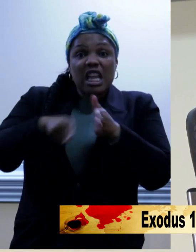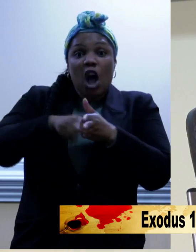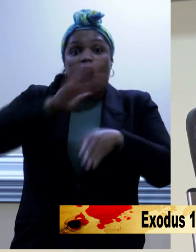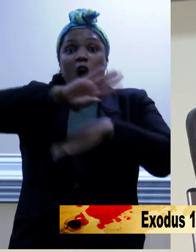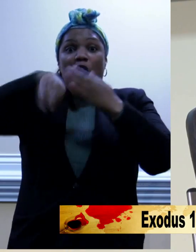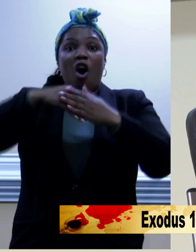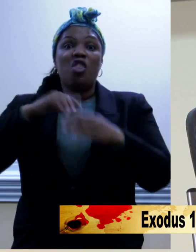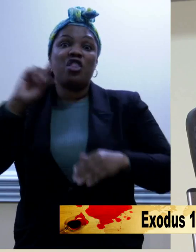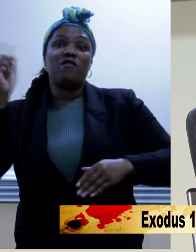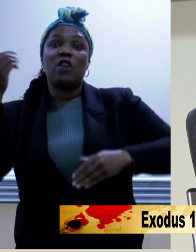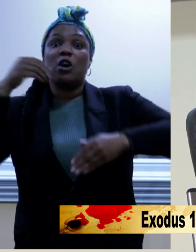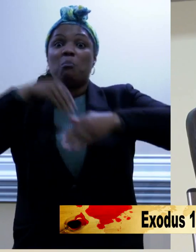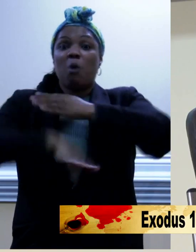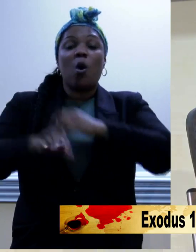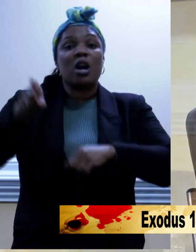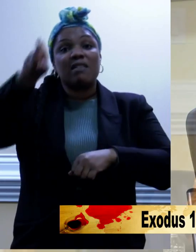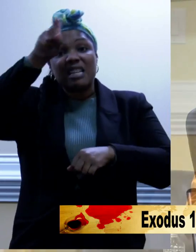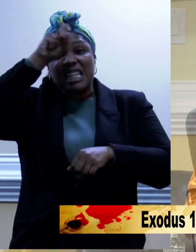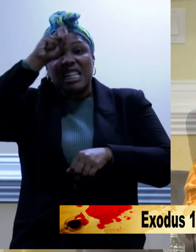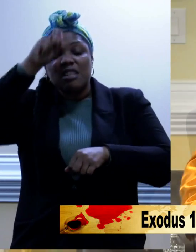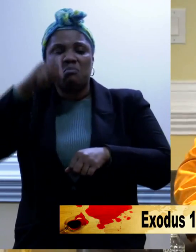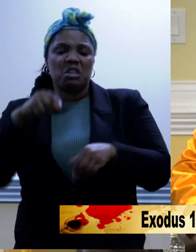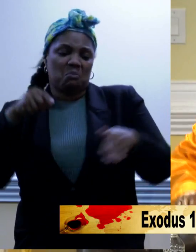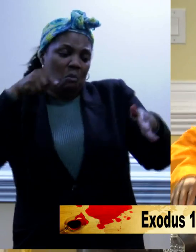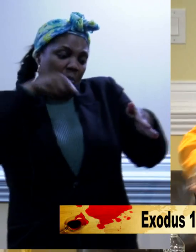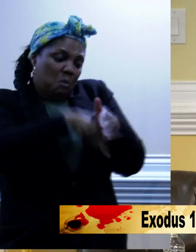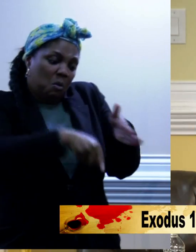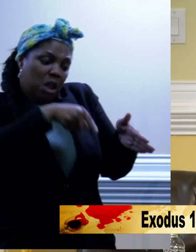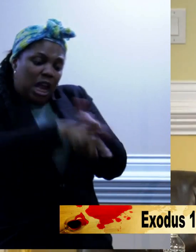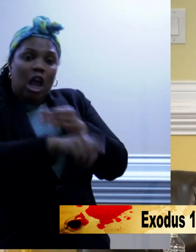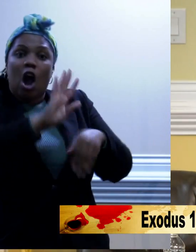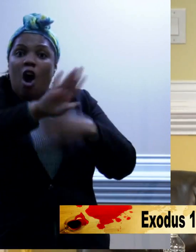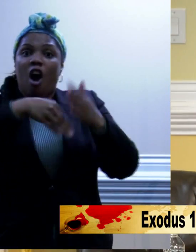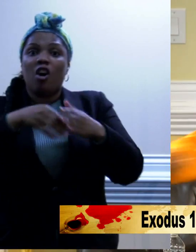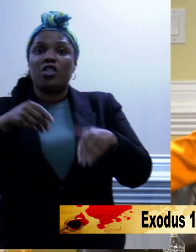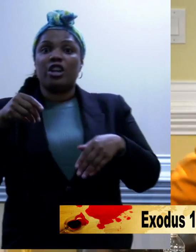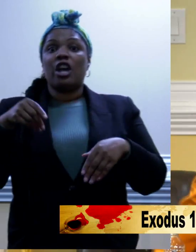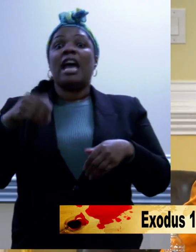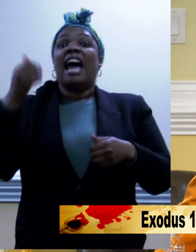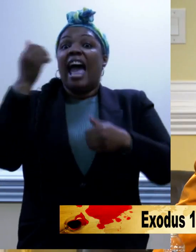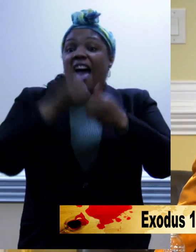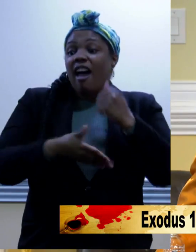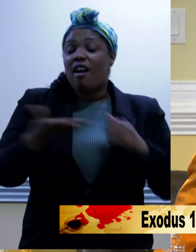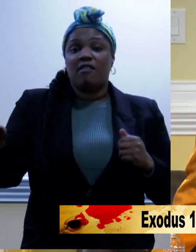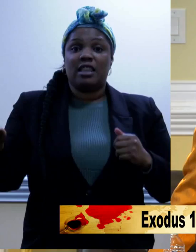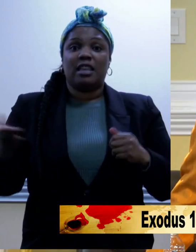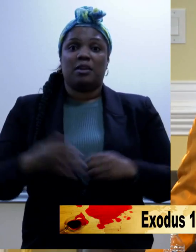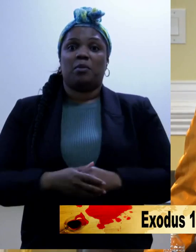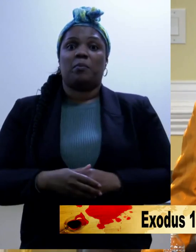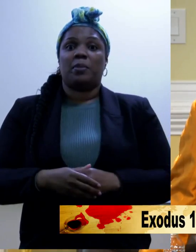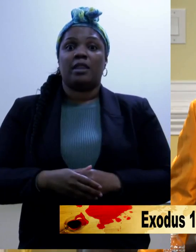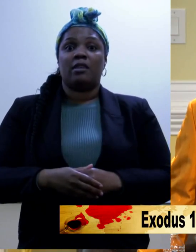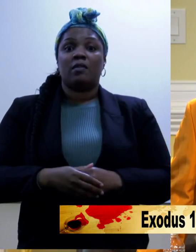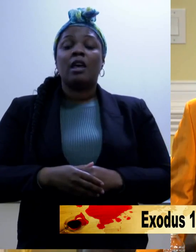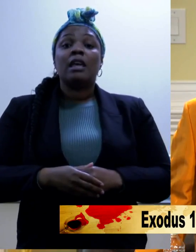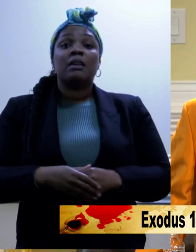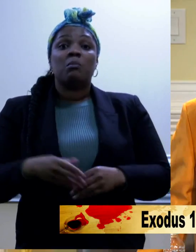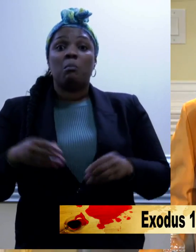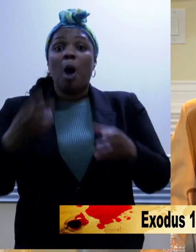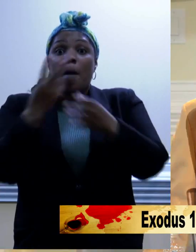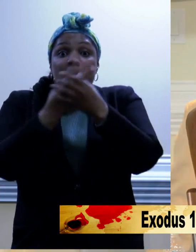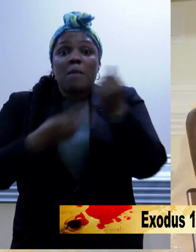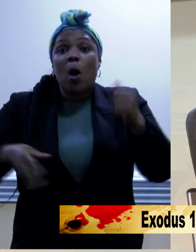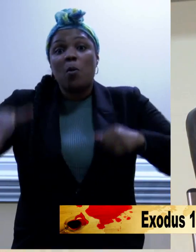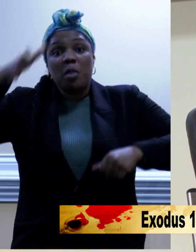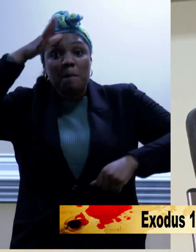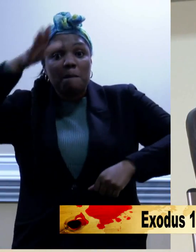firstborn in the land of Egypt. So the Lord is going to go through Egypt, and he's going to kill the firstborn of everything in Egypt. Of what? Go ahead and read. Both